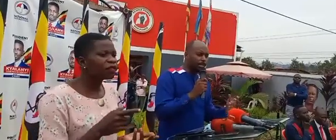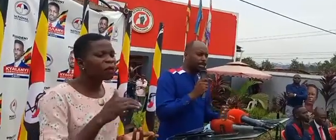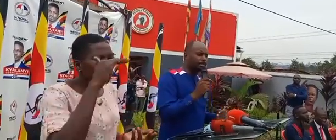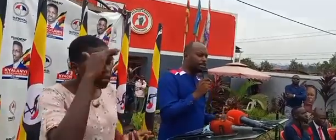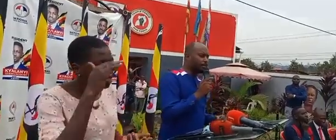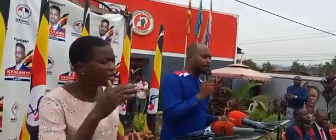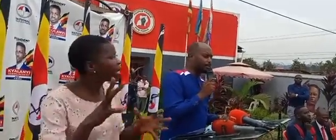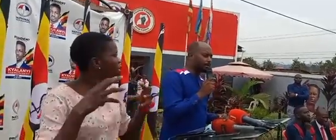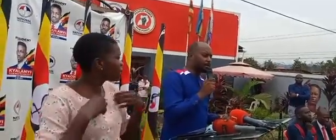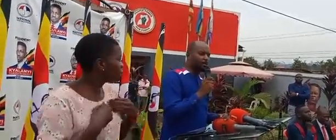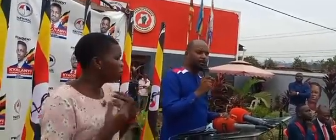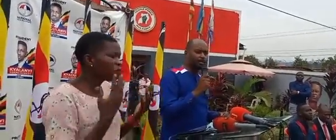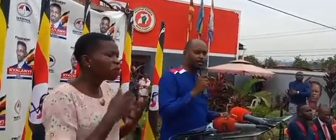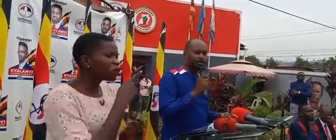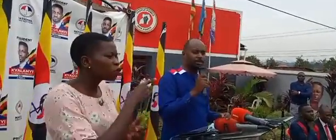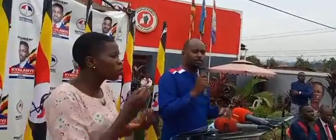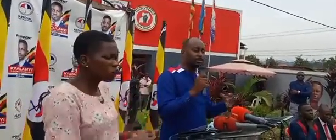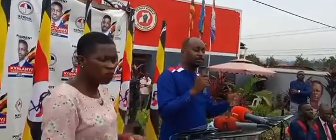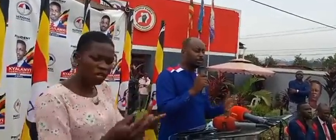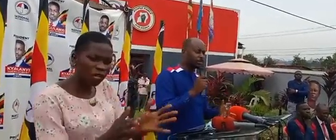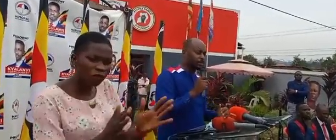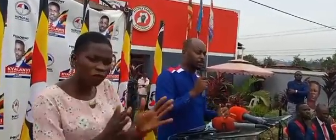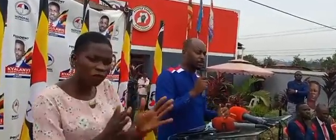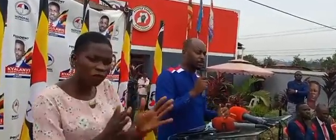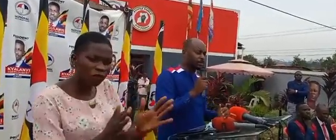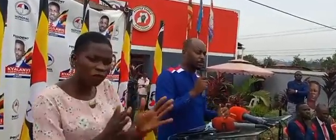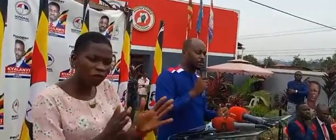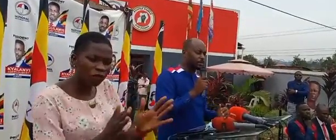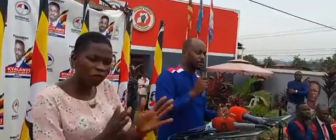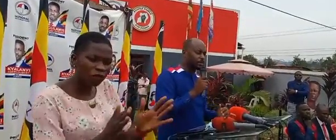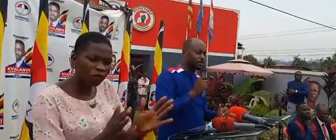Ne bw'otwalayo ekitabo ekikwata ku politics oba ekikwata ku